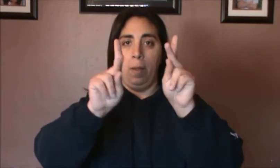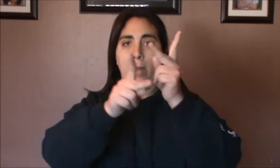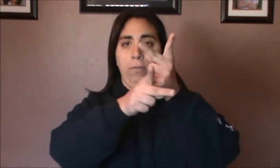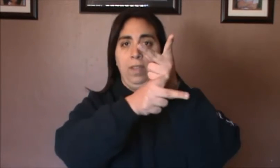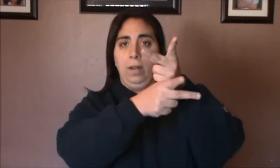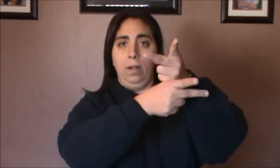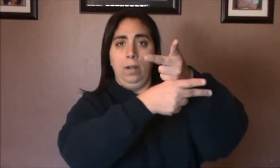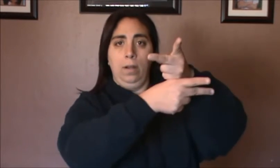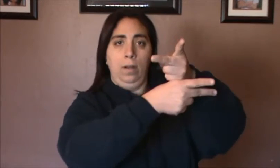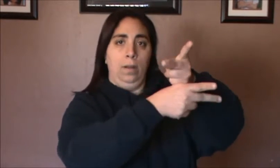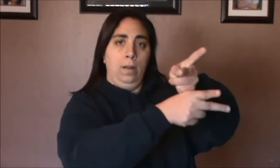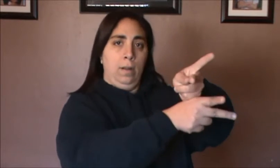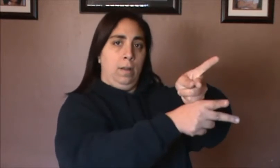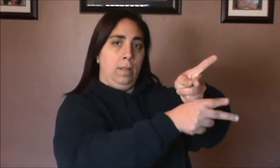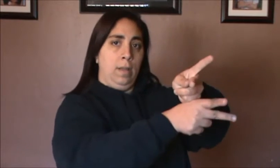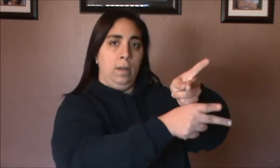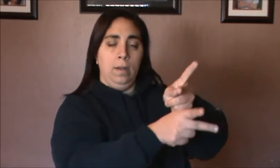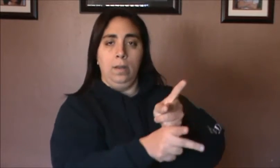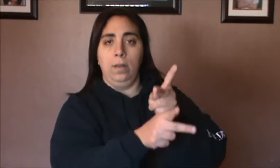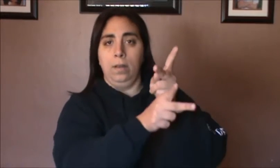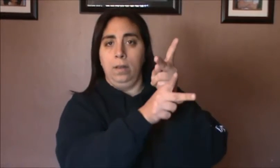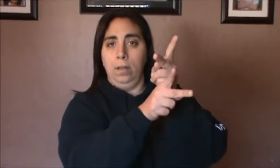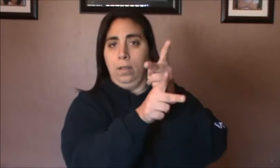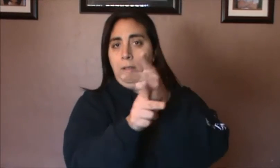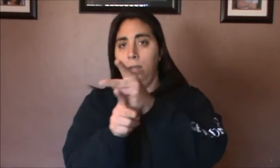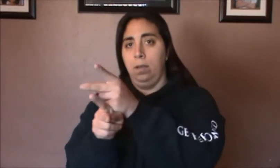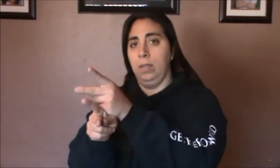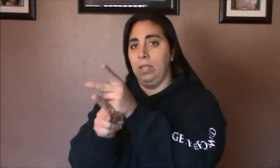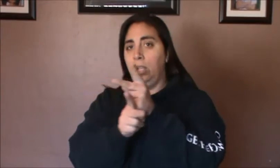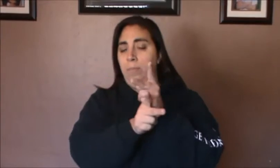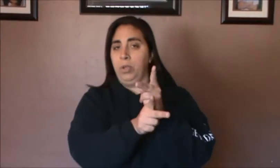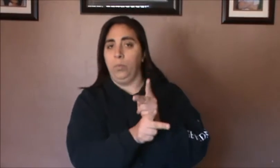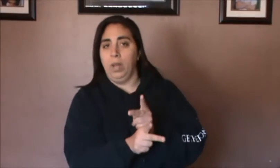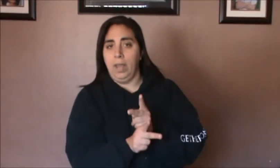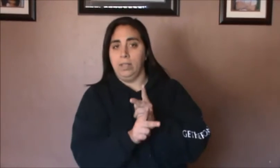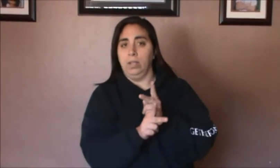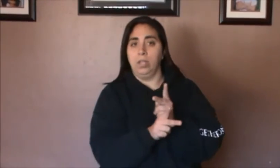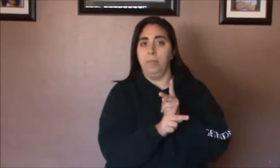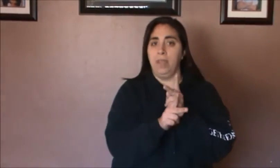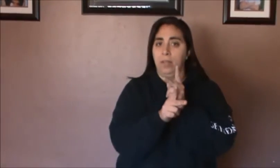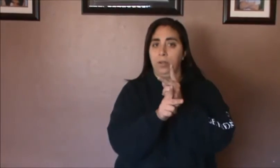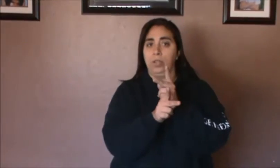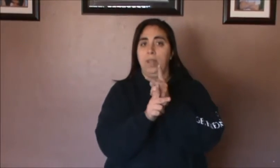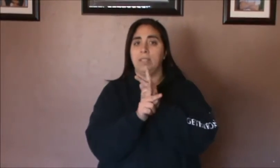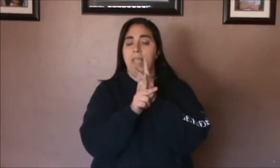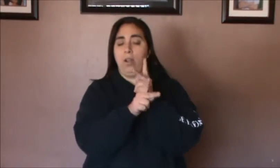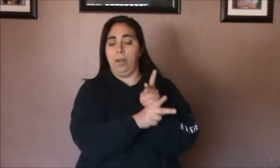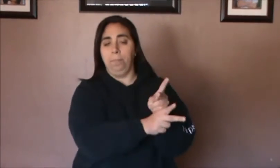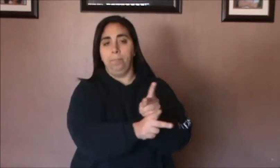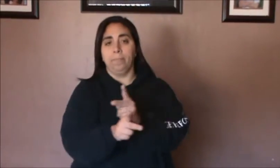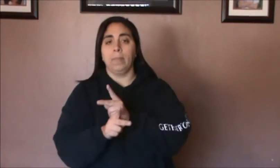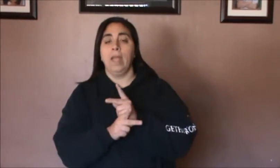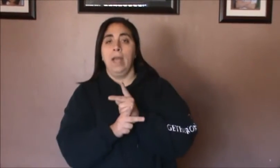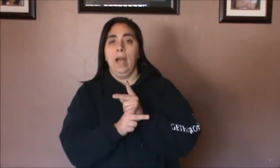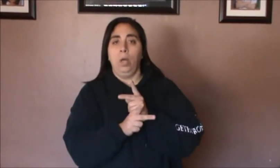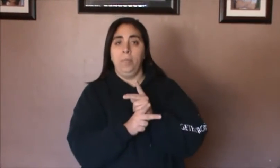middle finger, and then that's all I'm doing. One hand's on top of the other. So that's caring. Helping.